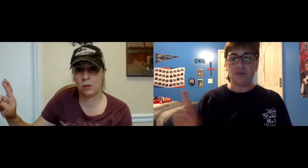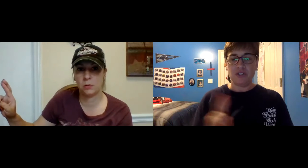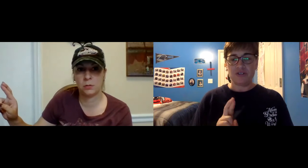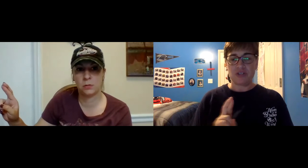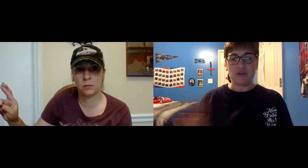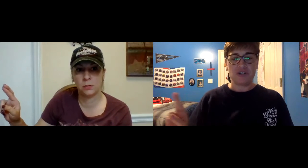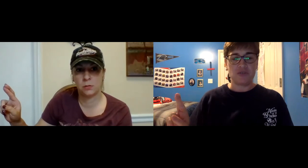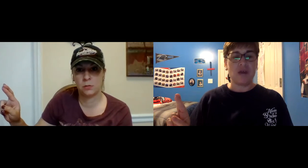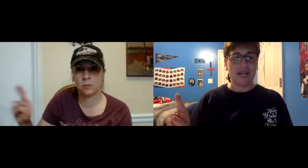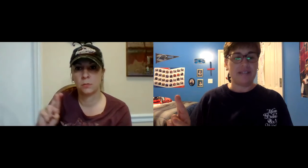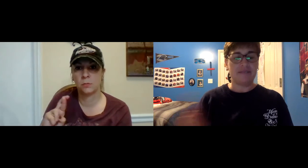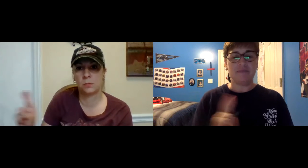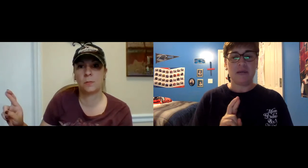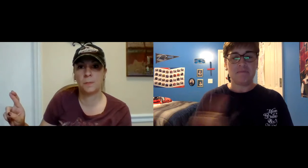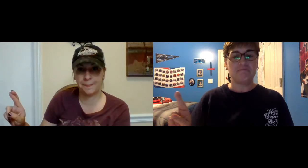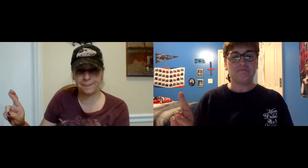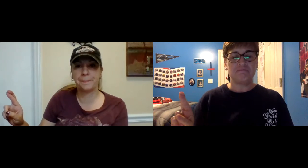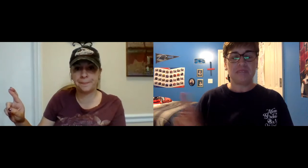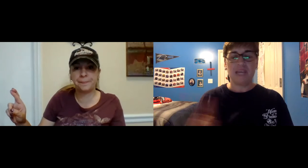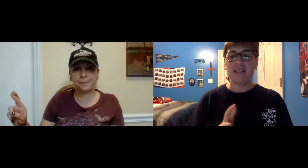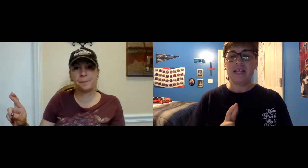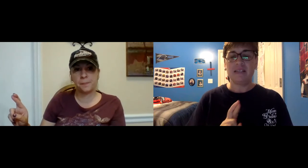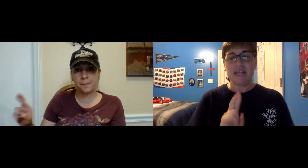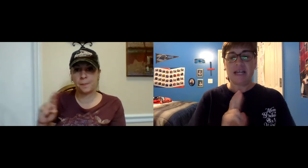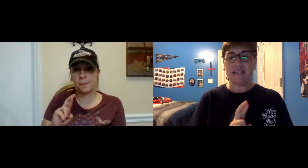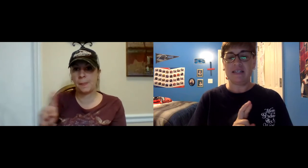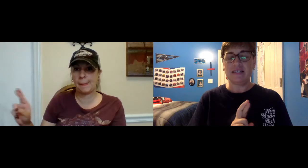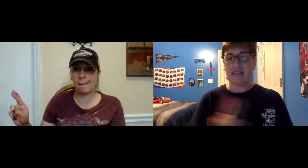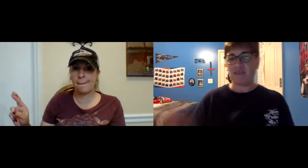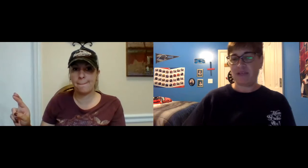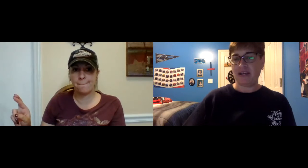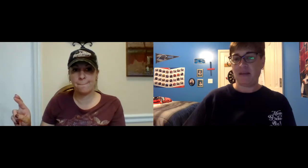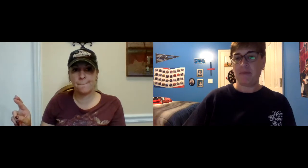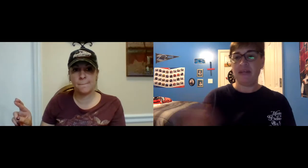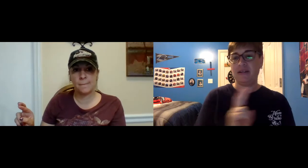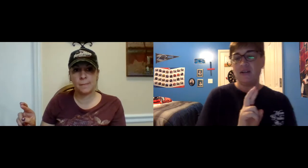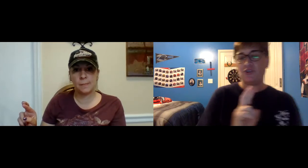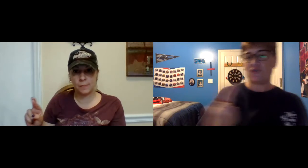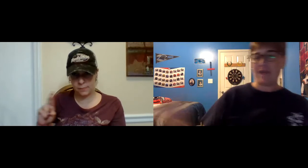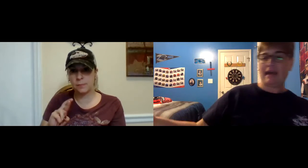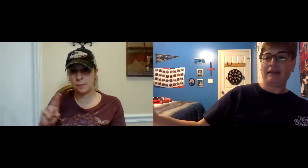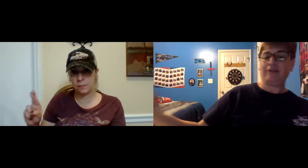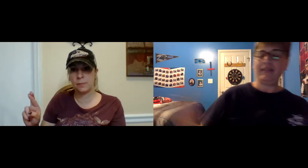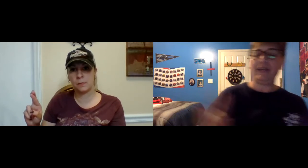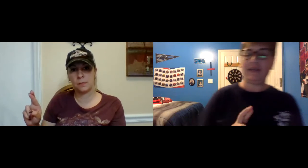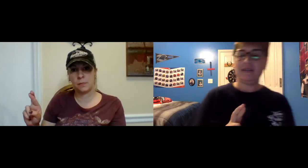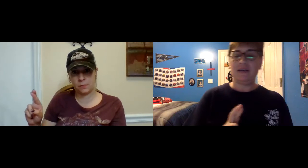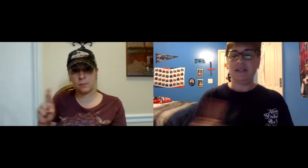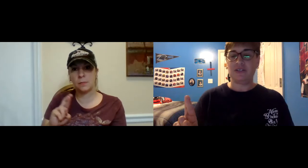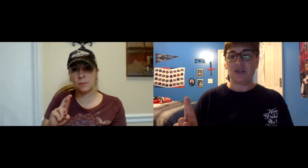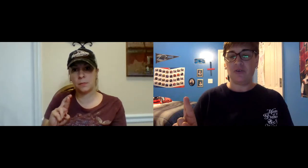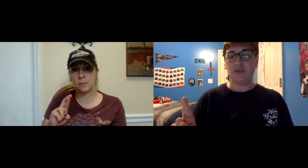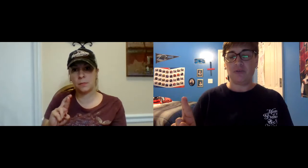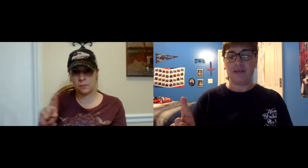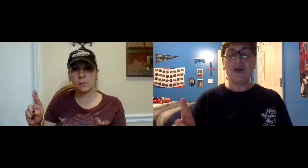you know, where you're just going to the right. Yep. And like I said, it doesn't have to be like a big dramatic thing. It